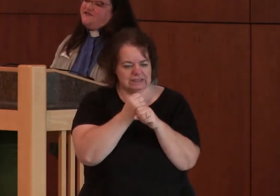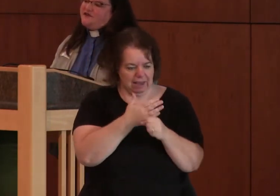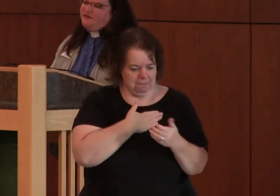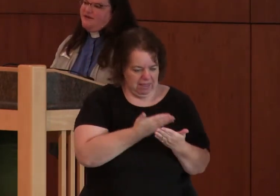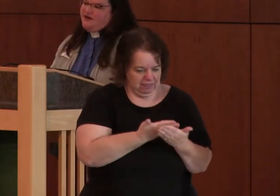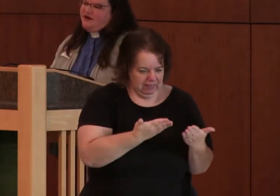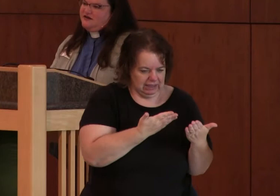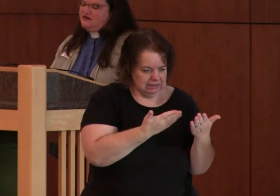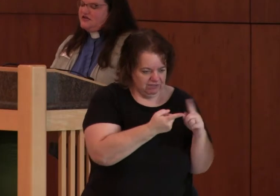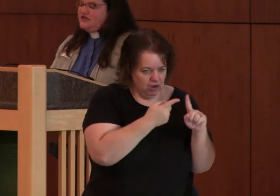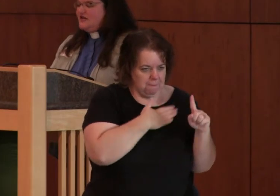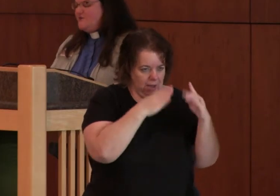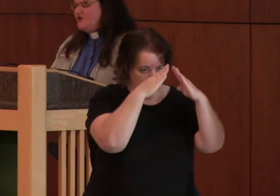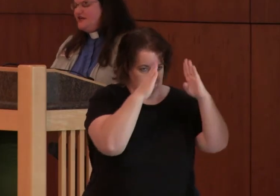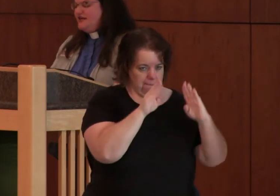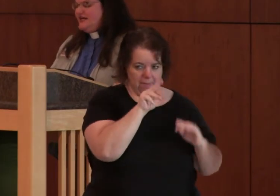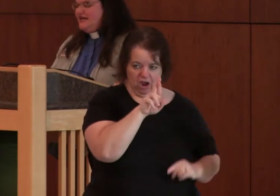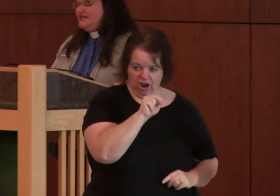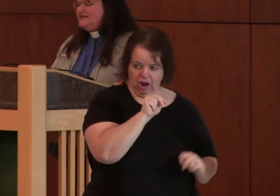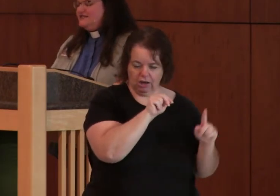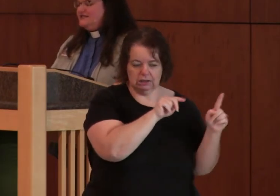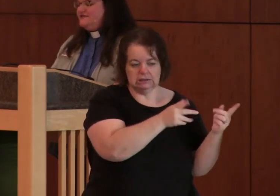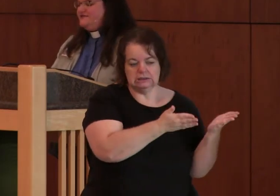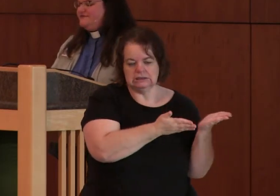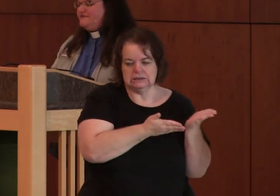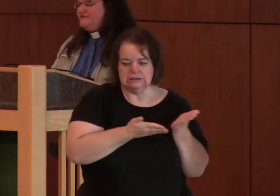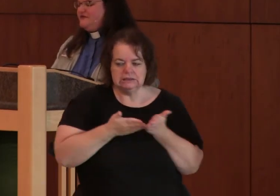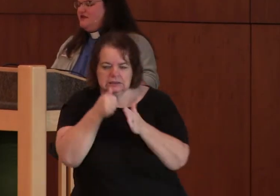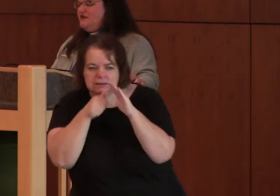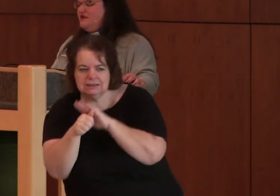of what I have from my barn, and I'll put it in his."